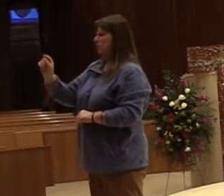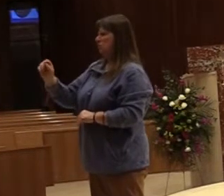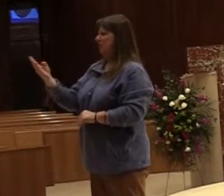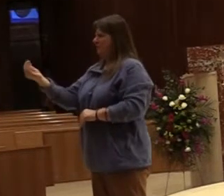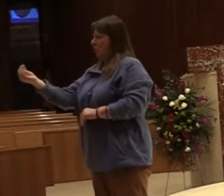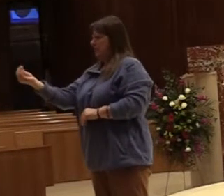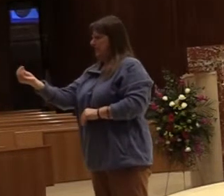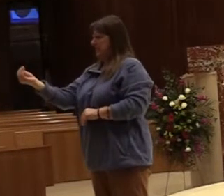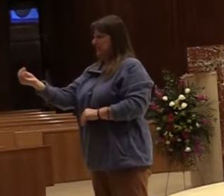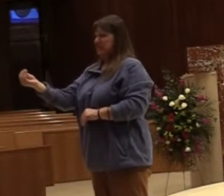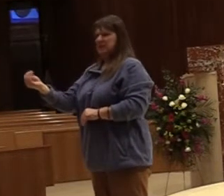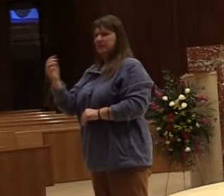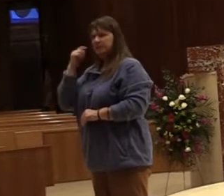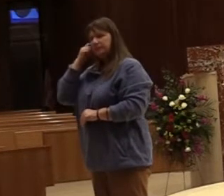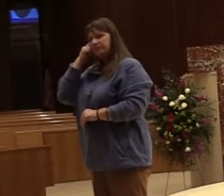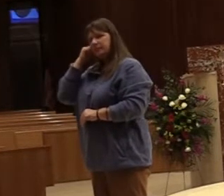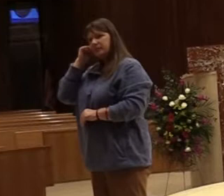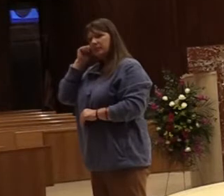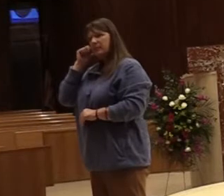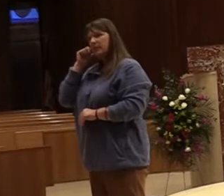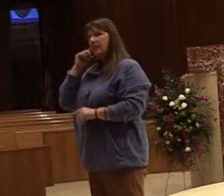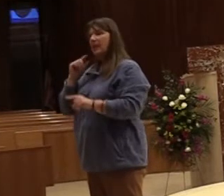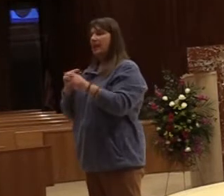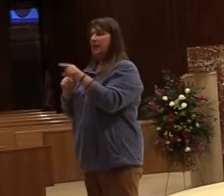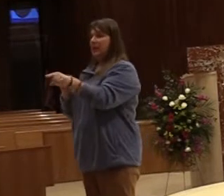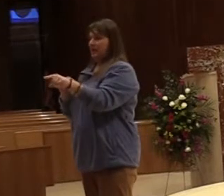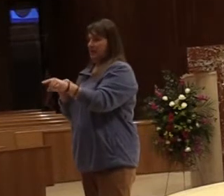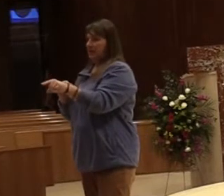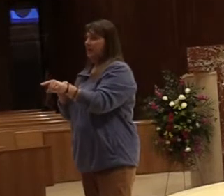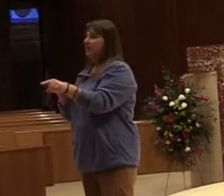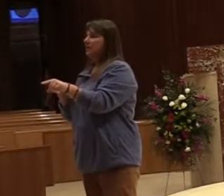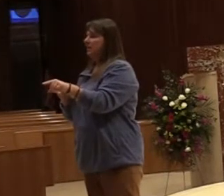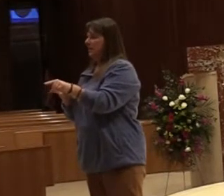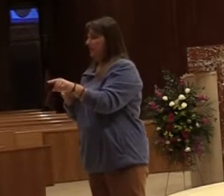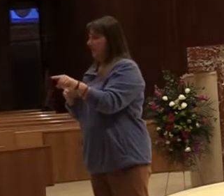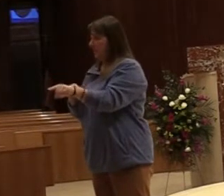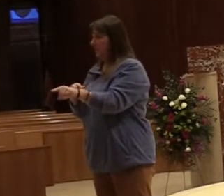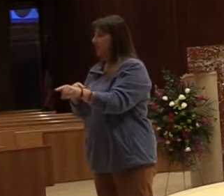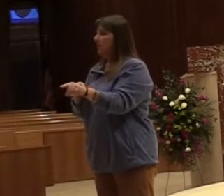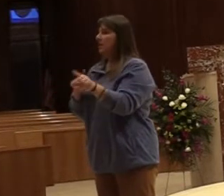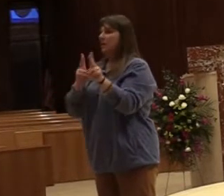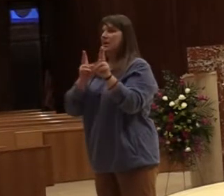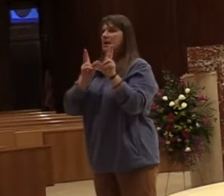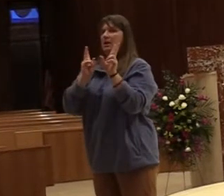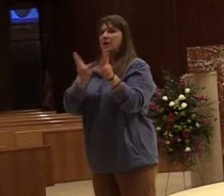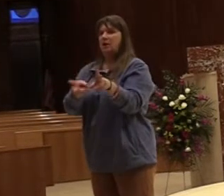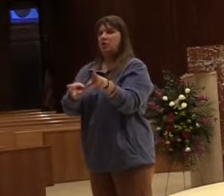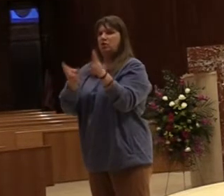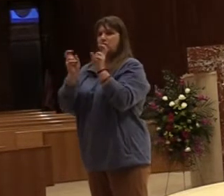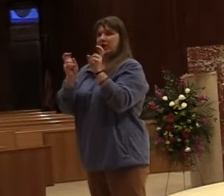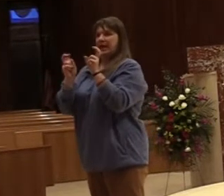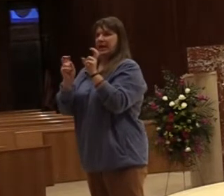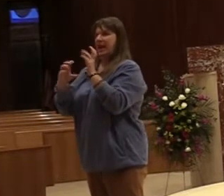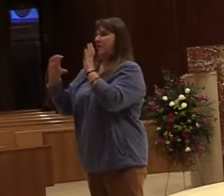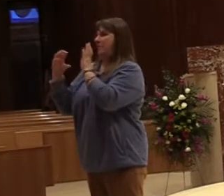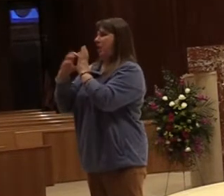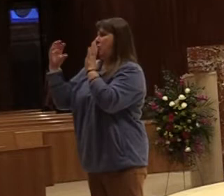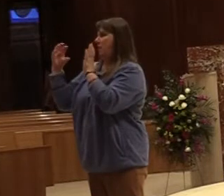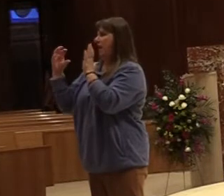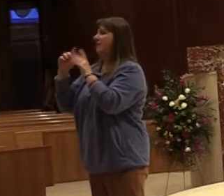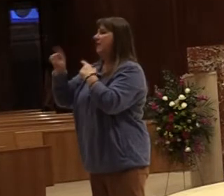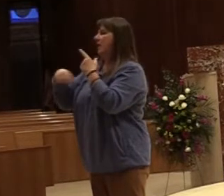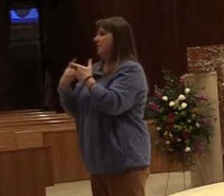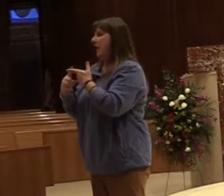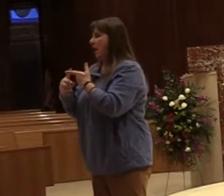in 2009, and this is someone taking kind of the gist of the book and putting it in a short page to read. So if you're interested